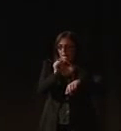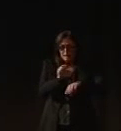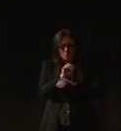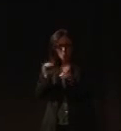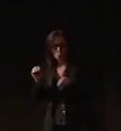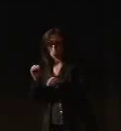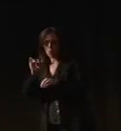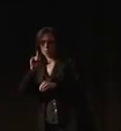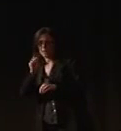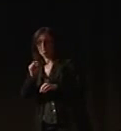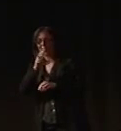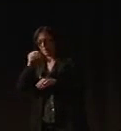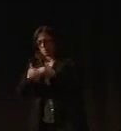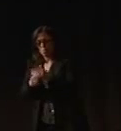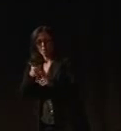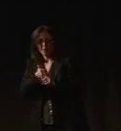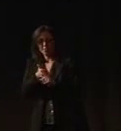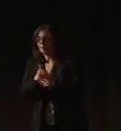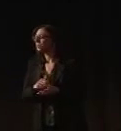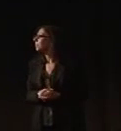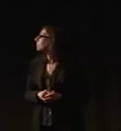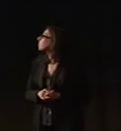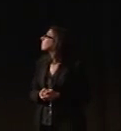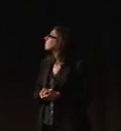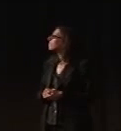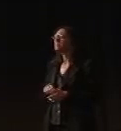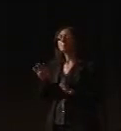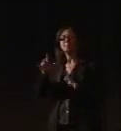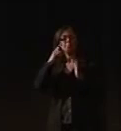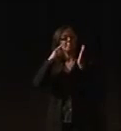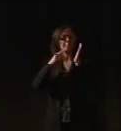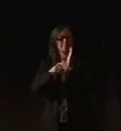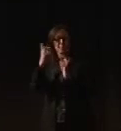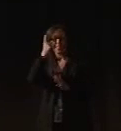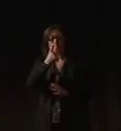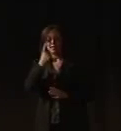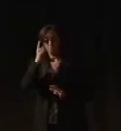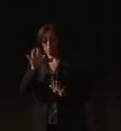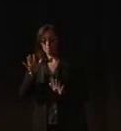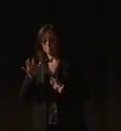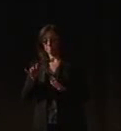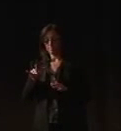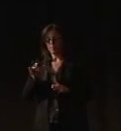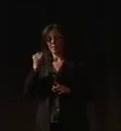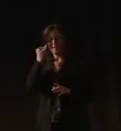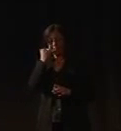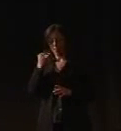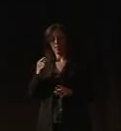Consider systems that learn from data, from examples,